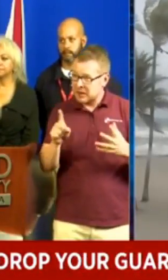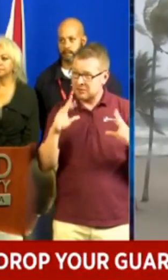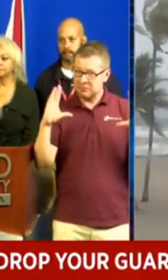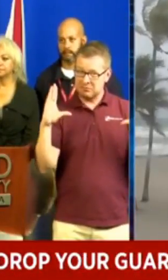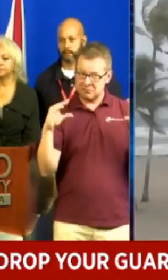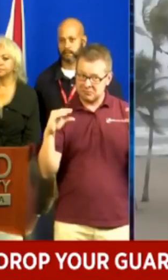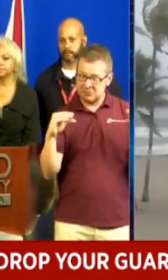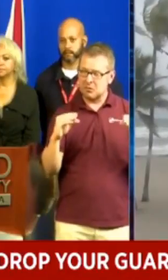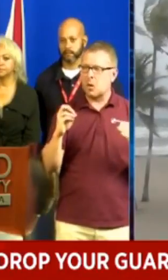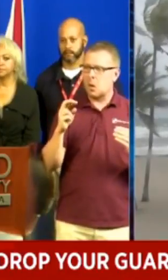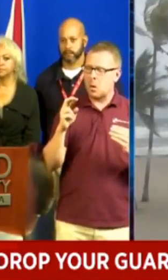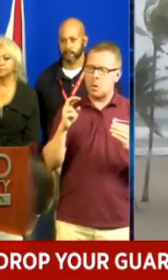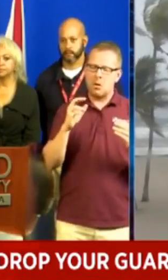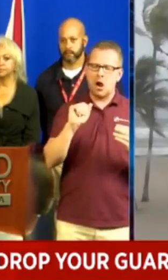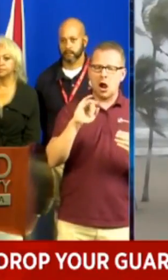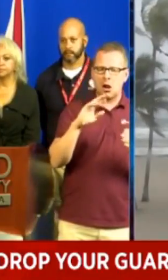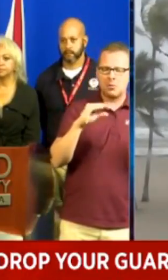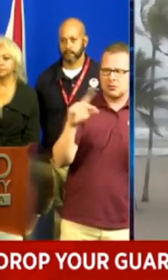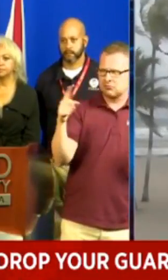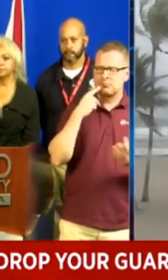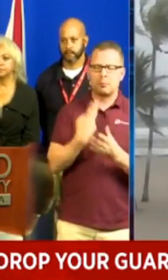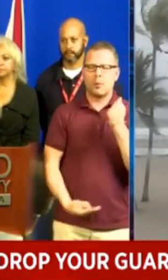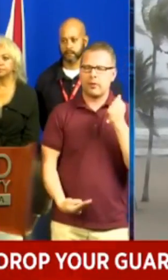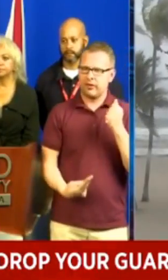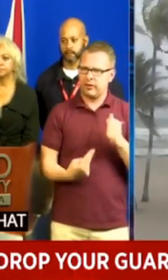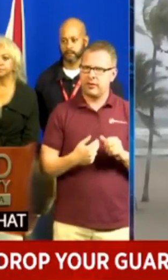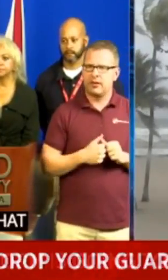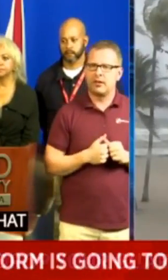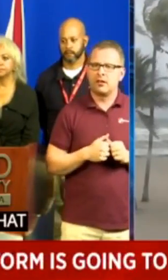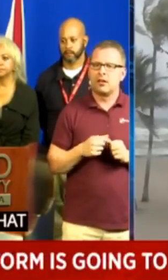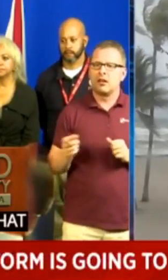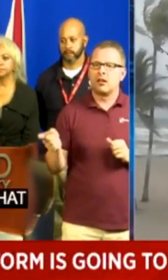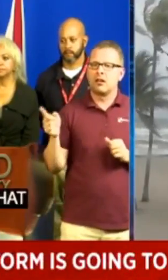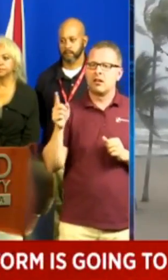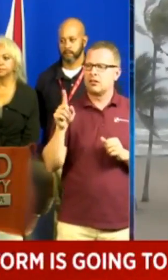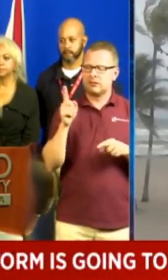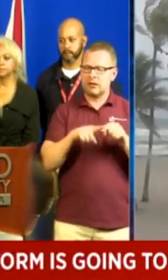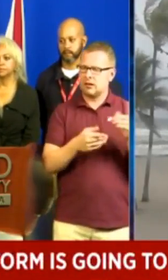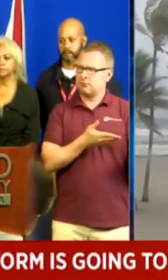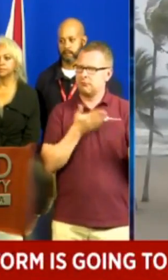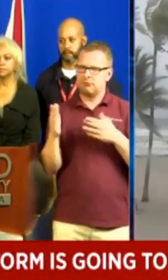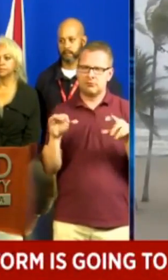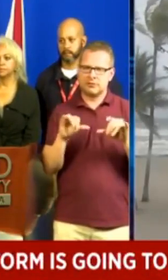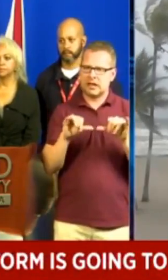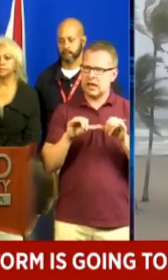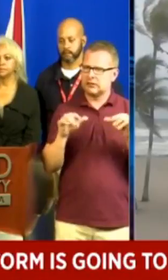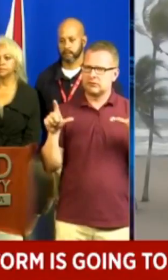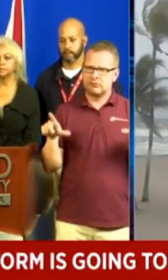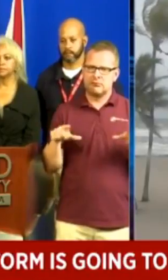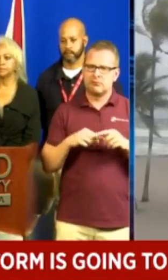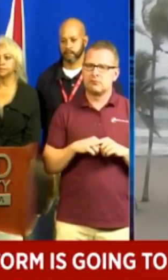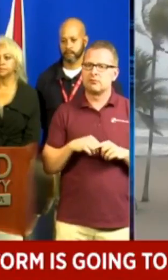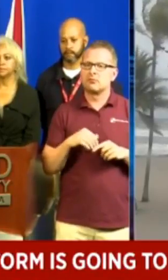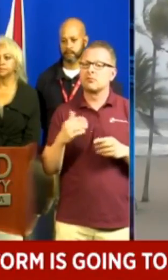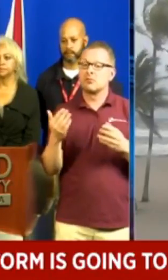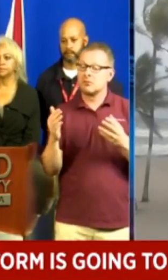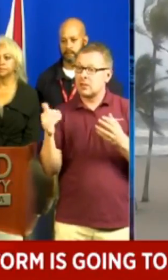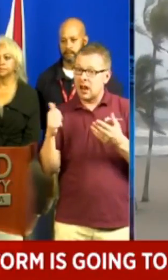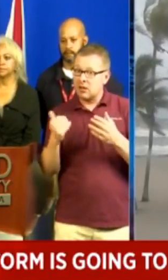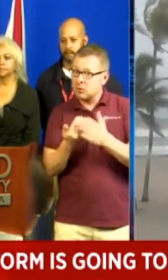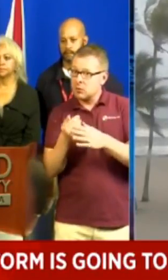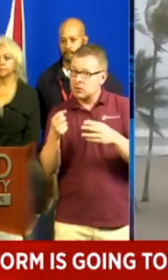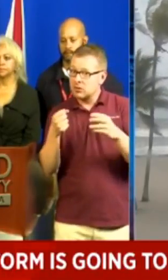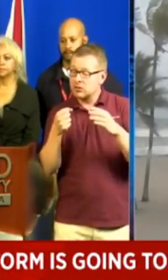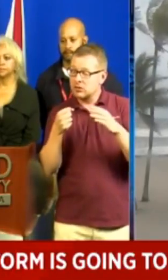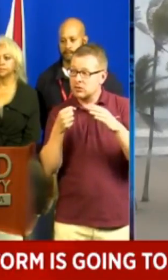Are there any plans right now to open additional shelters? As needed, on an as-needed basis. That are open only in the southwest portion